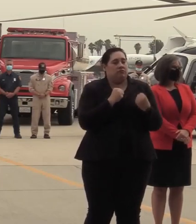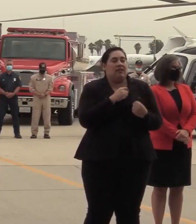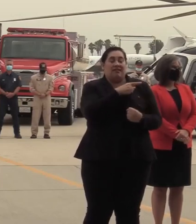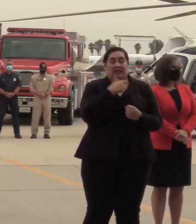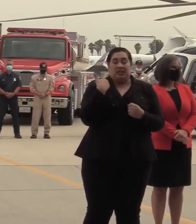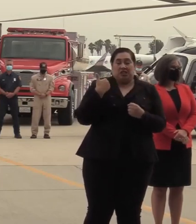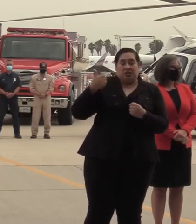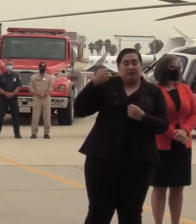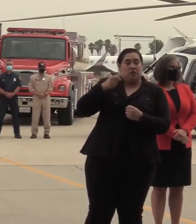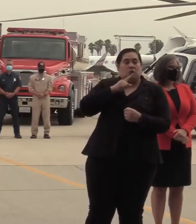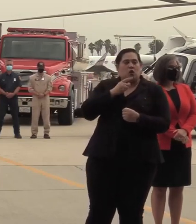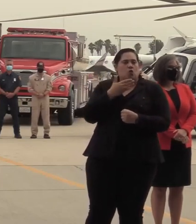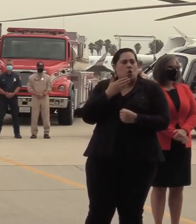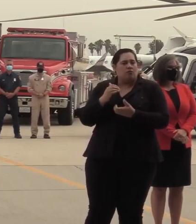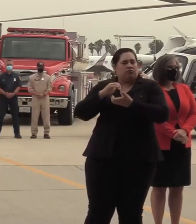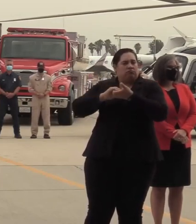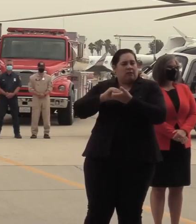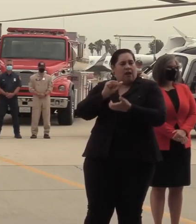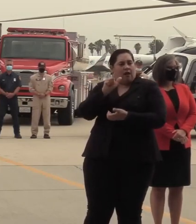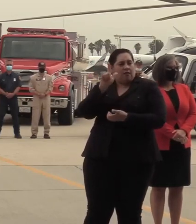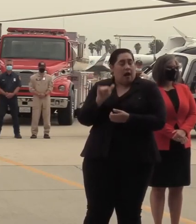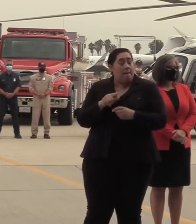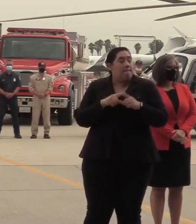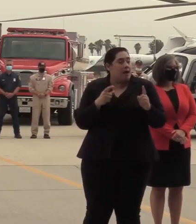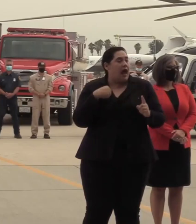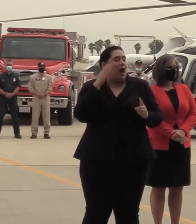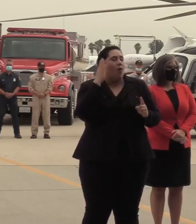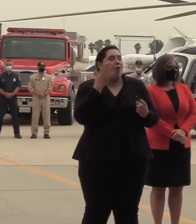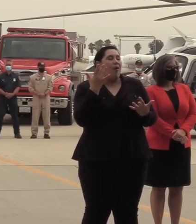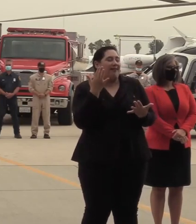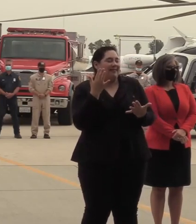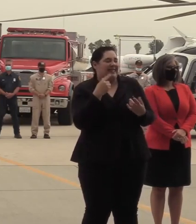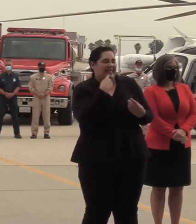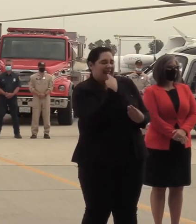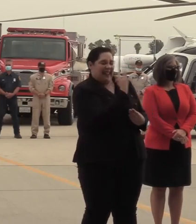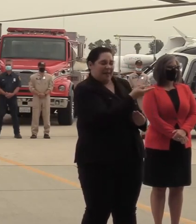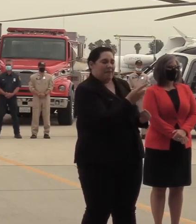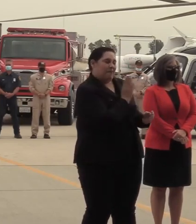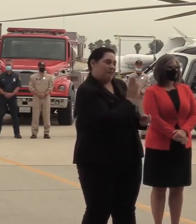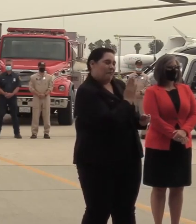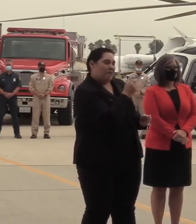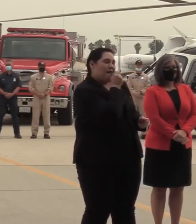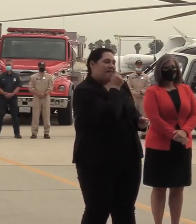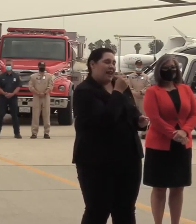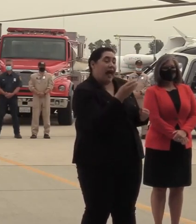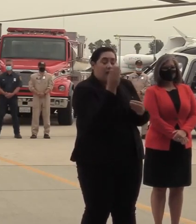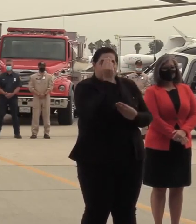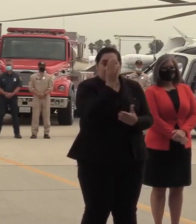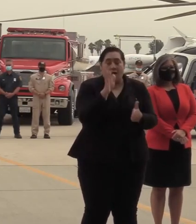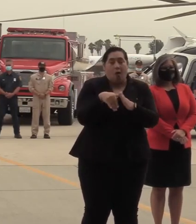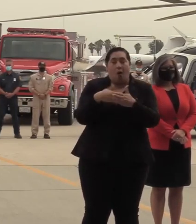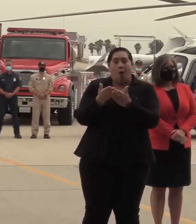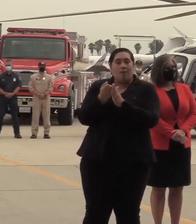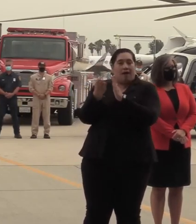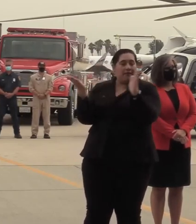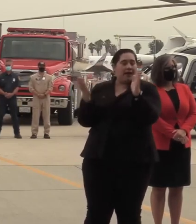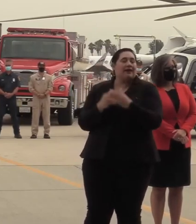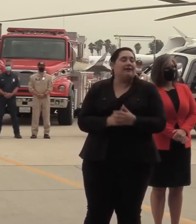has been a good ally in. But I'll wait to tell him privately, and I'll share everything else publicly.